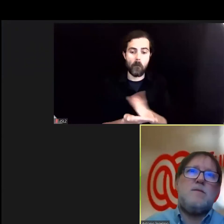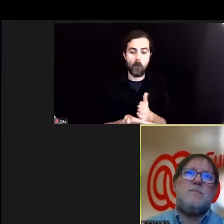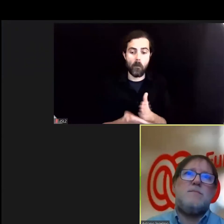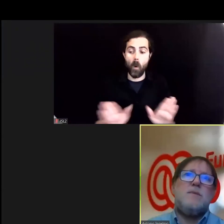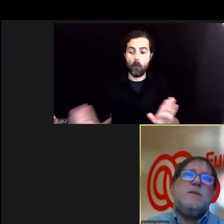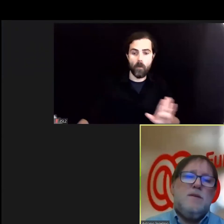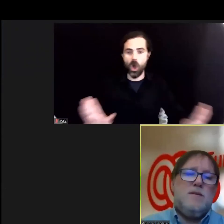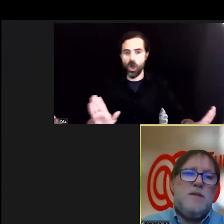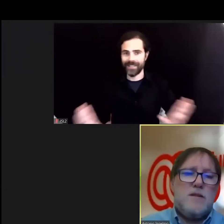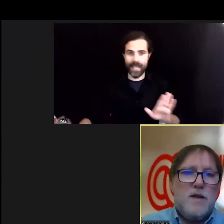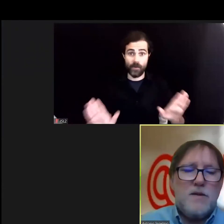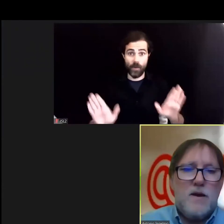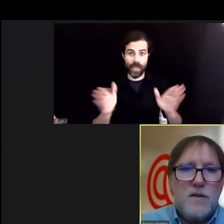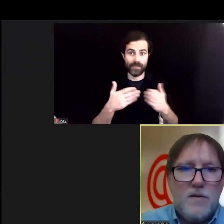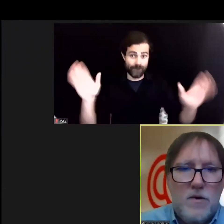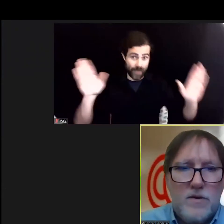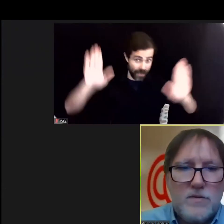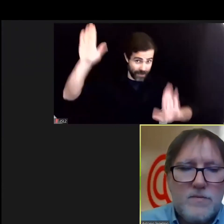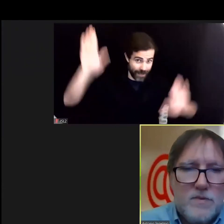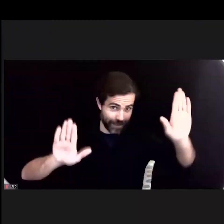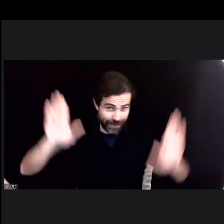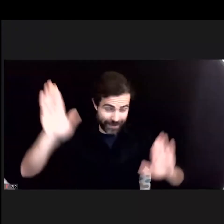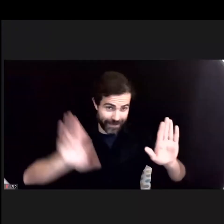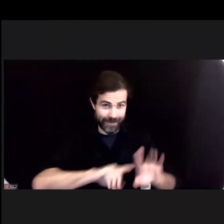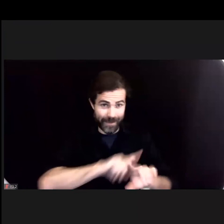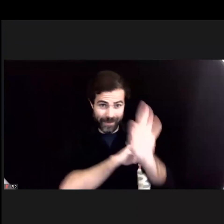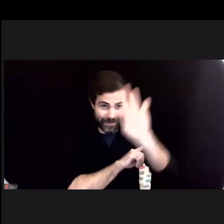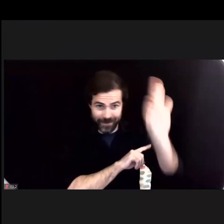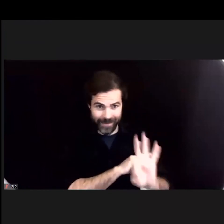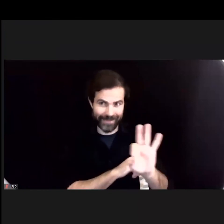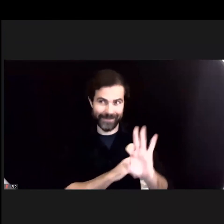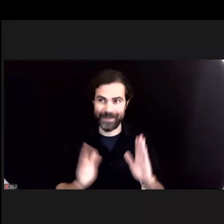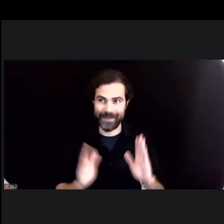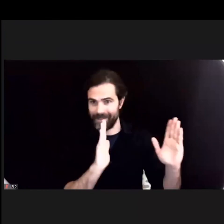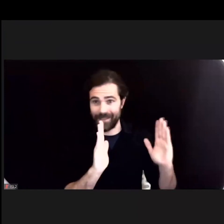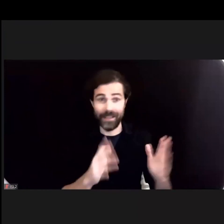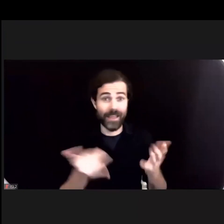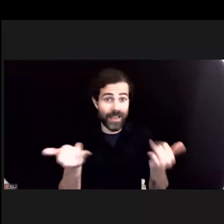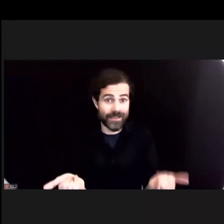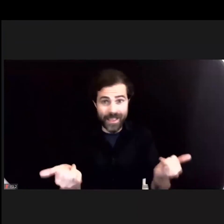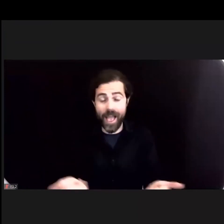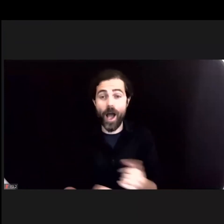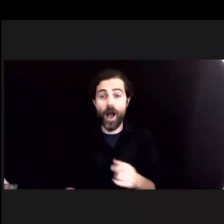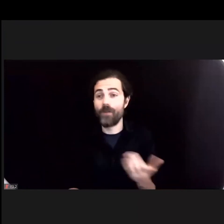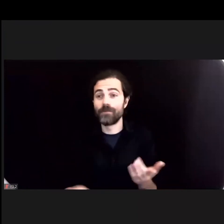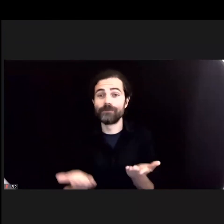Thank you, Natalie. And now is the time for you, the audience.